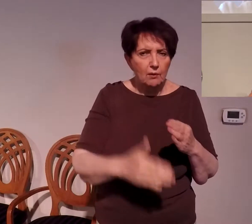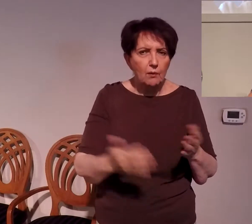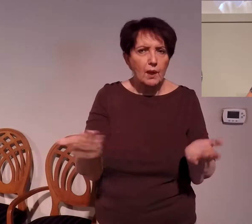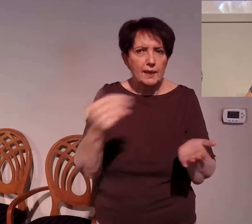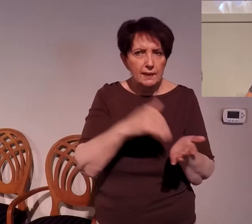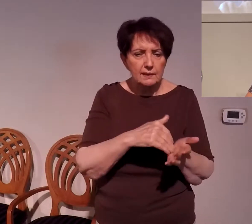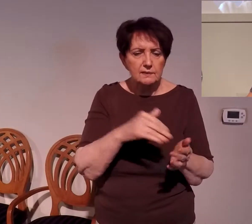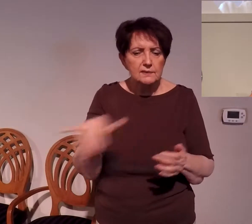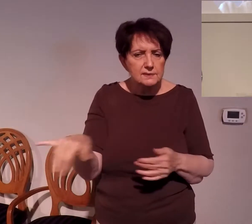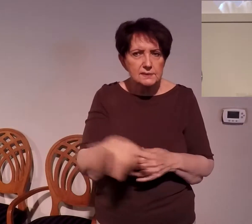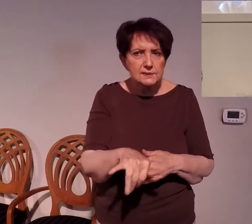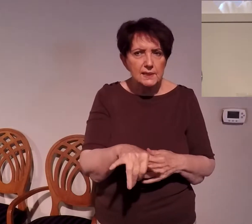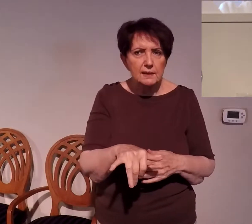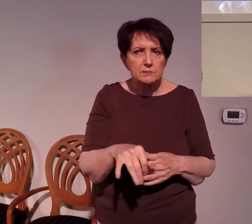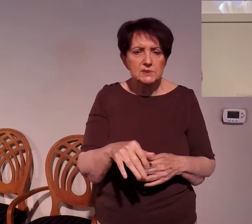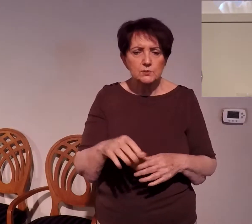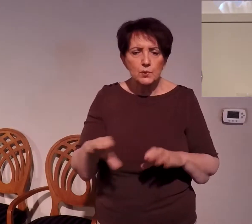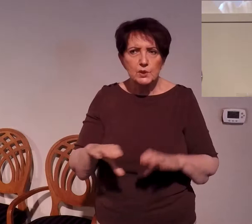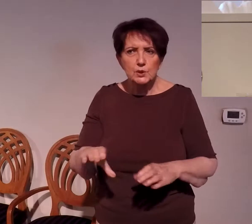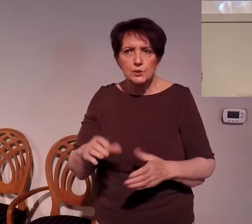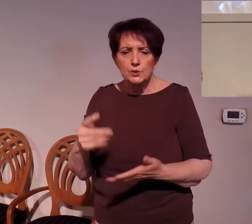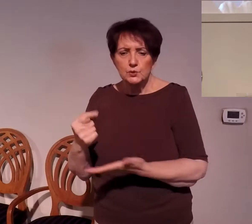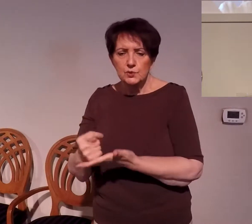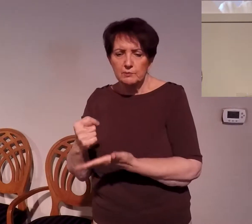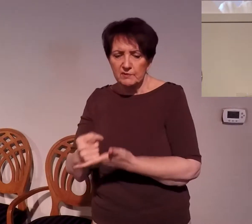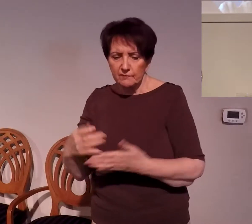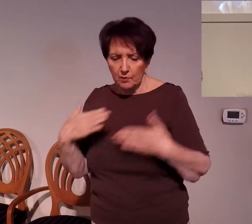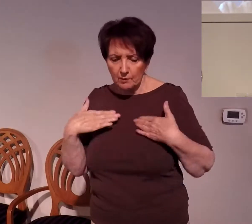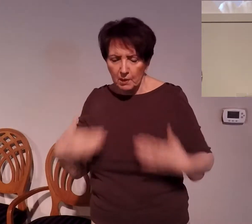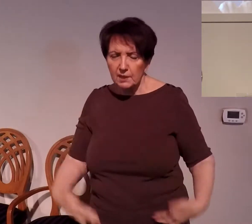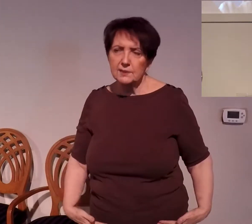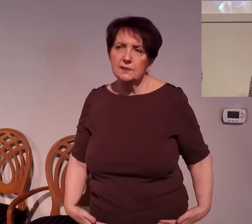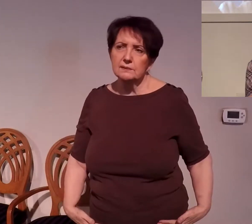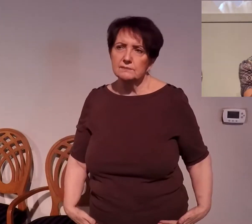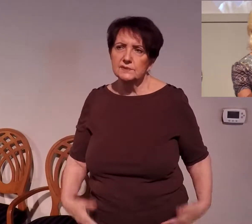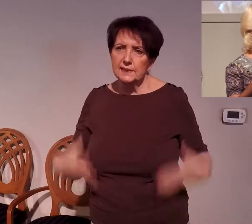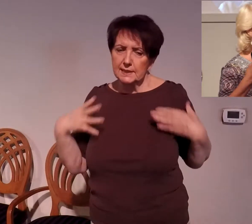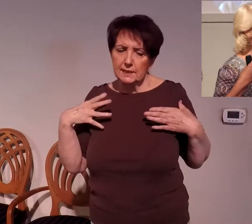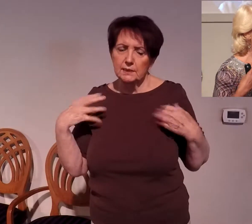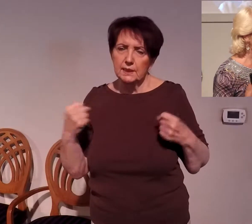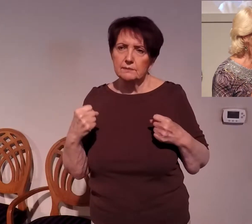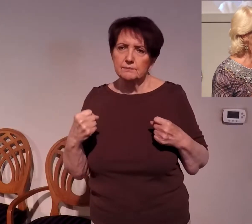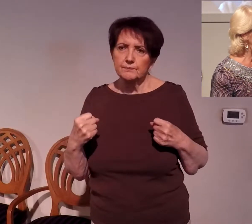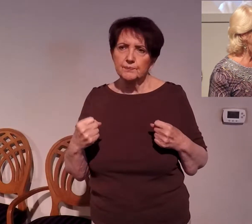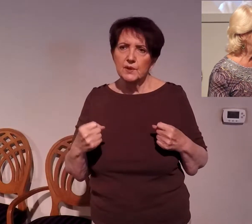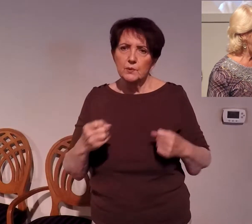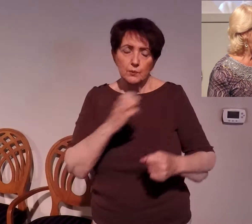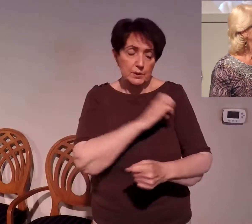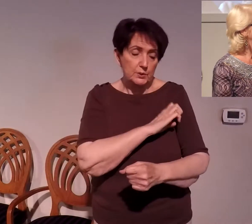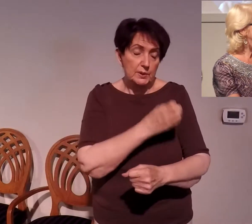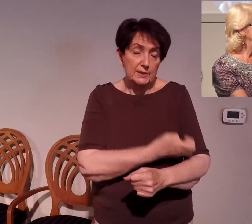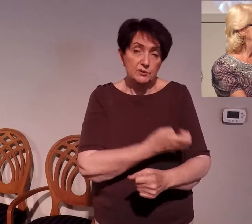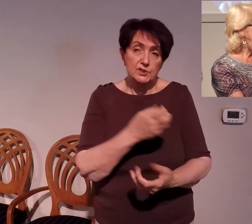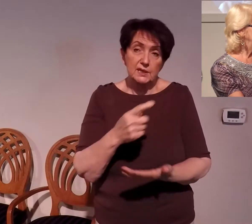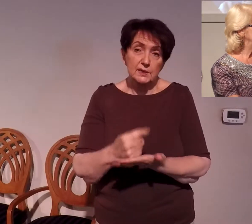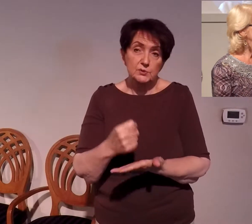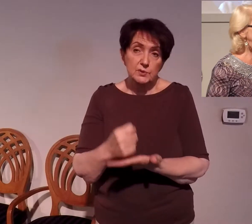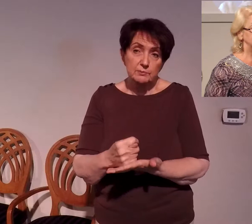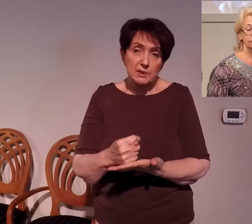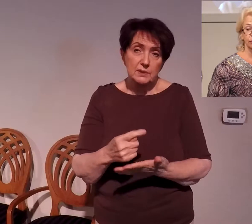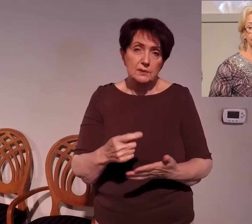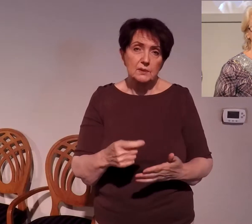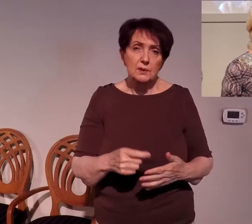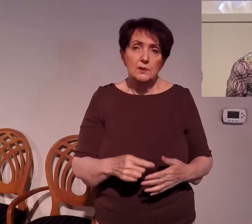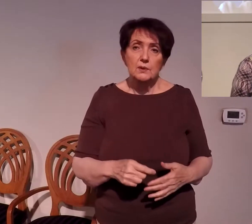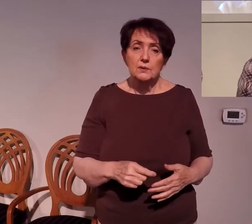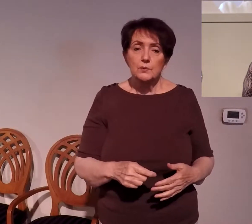as we do treatments on our physical bodies. We do energetic treatment. We do